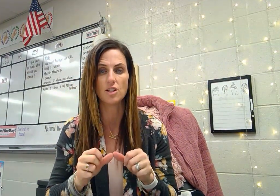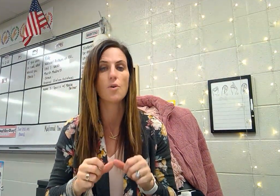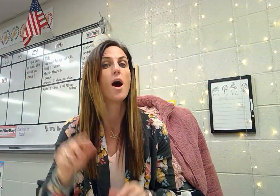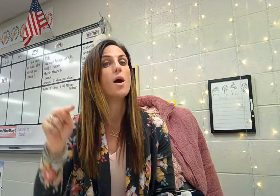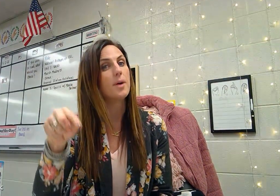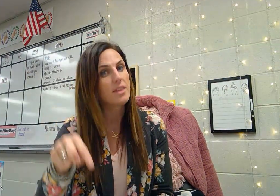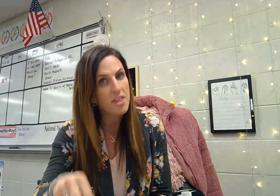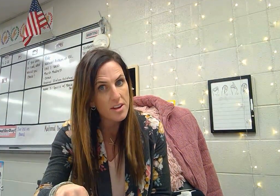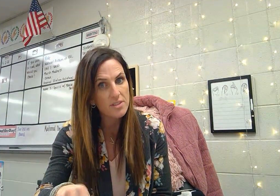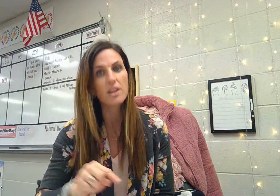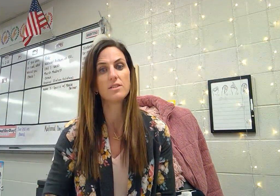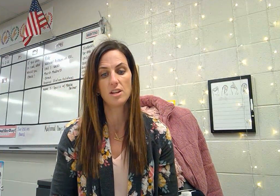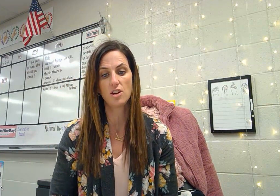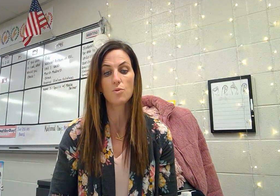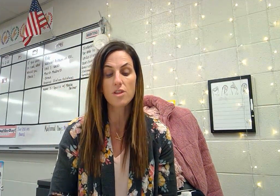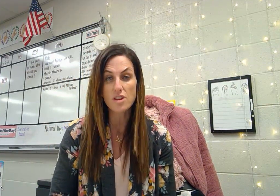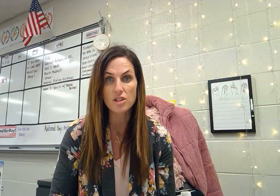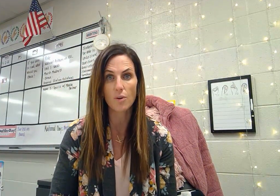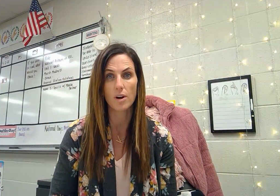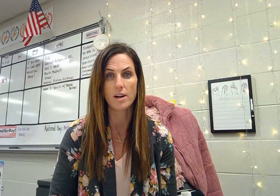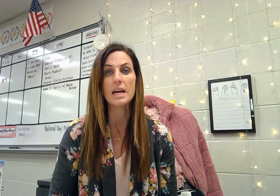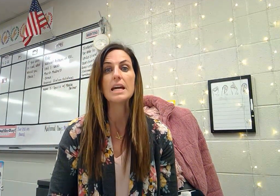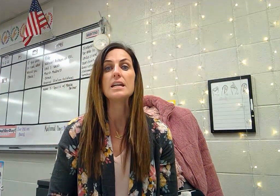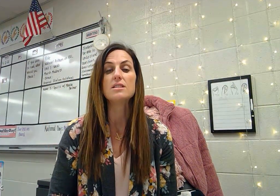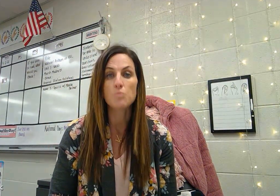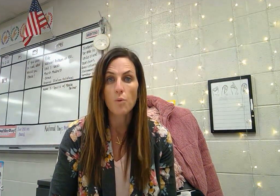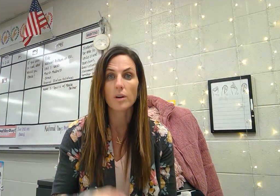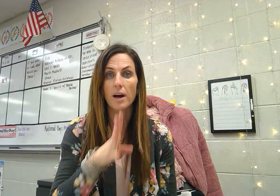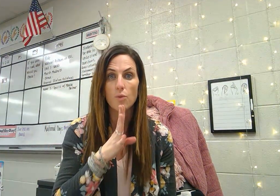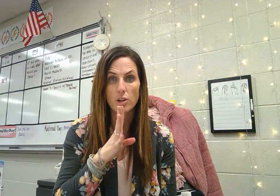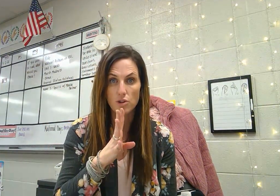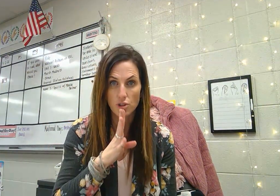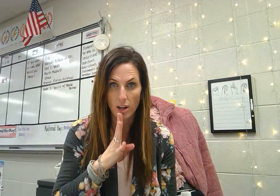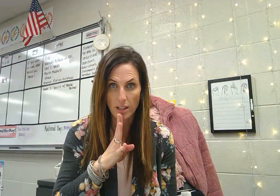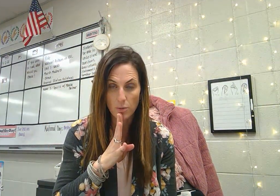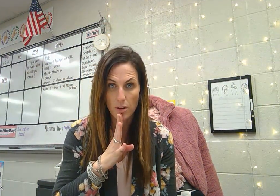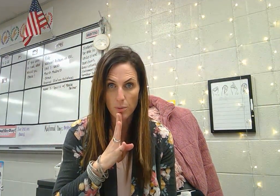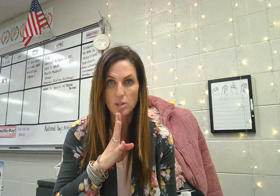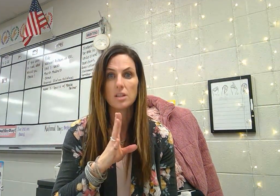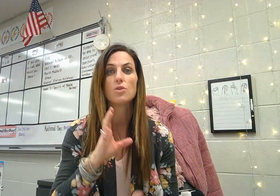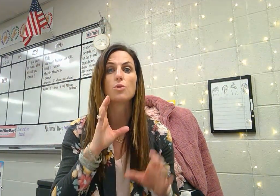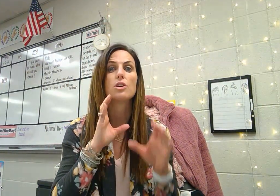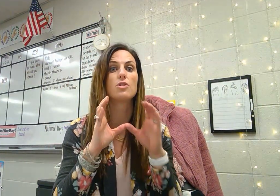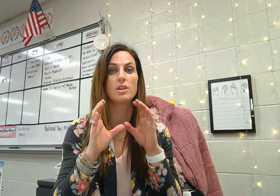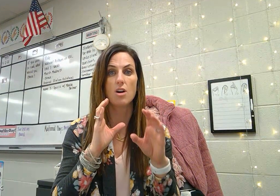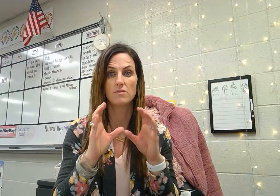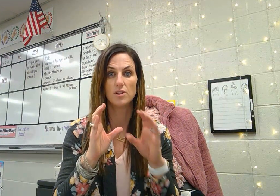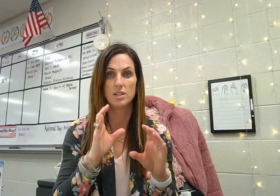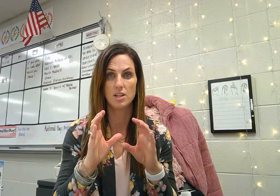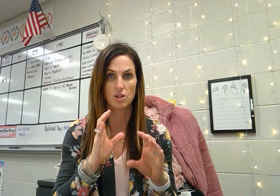continue. But this continue or this go on is more about when you're talking with a person or you're in conversation